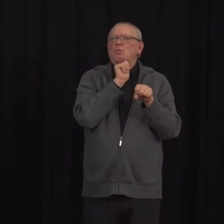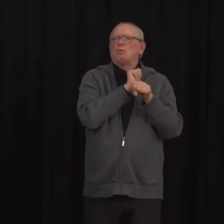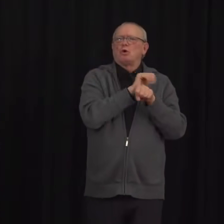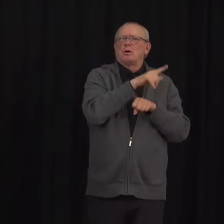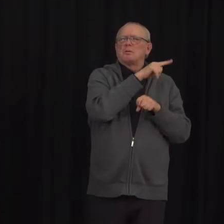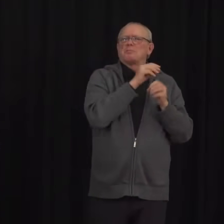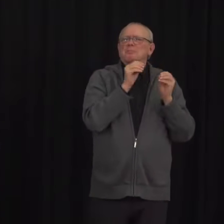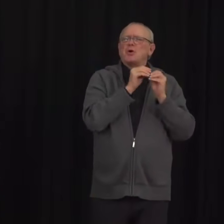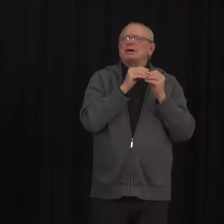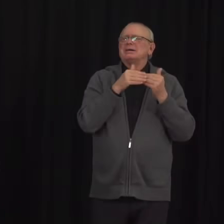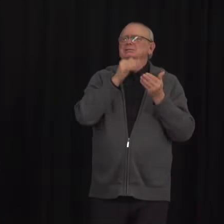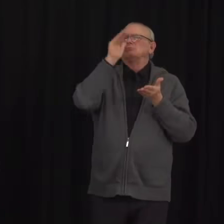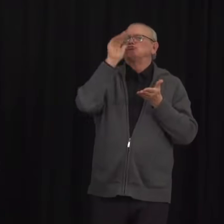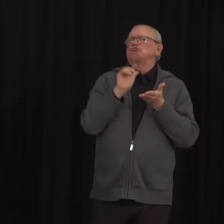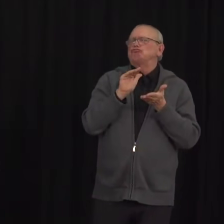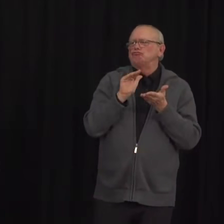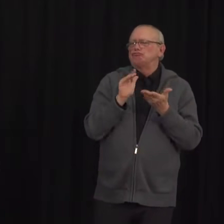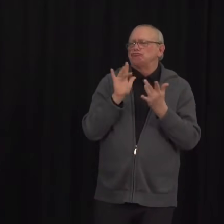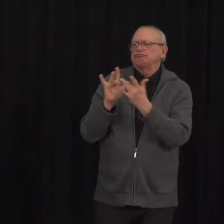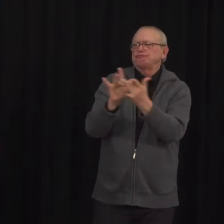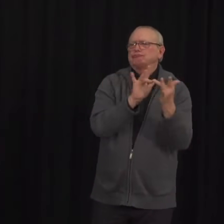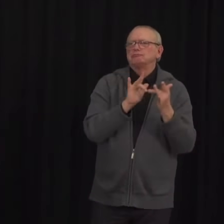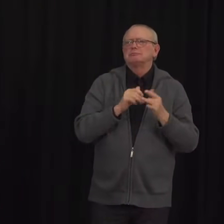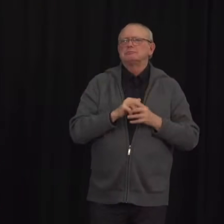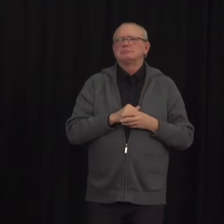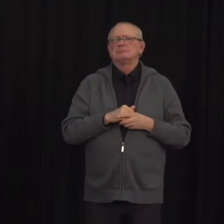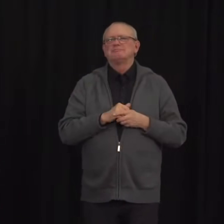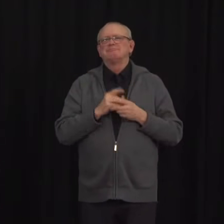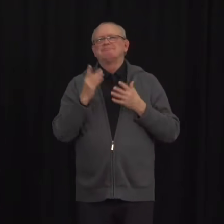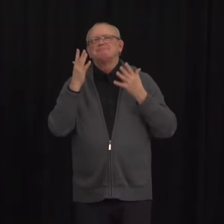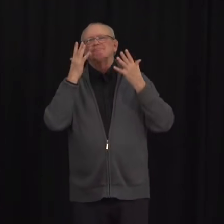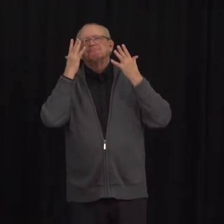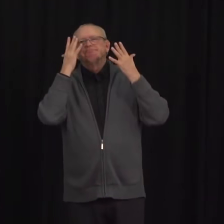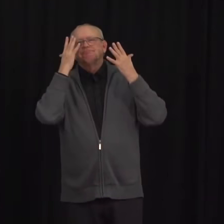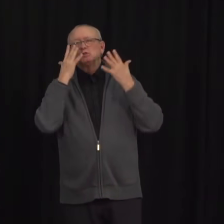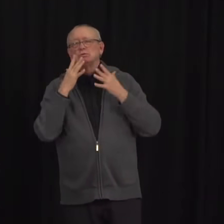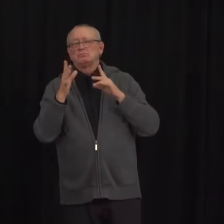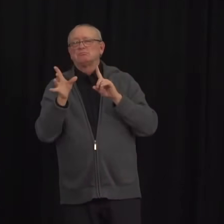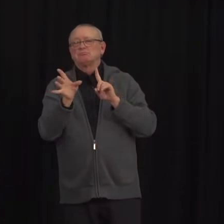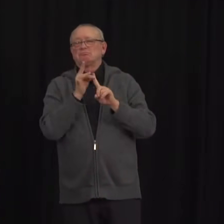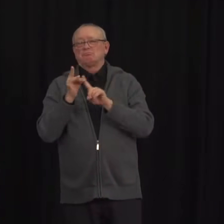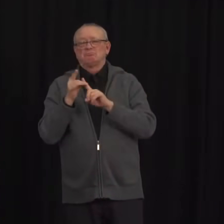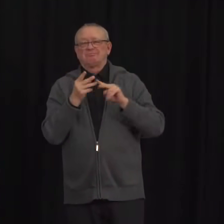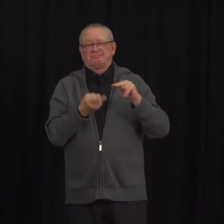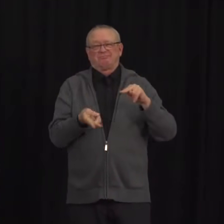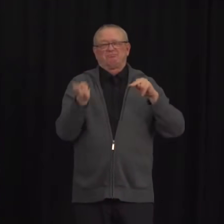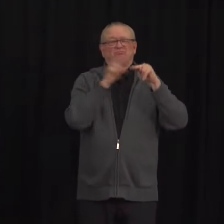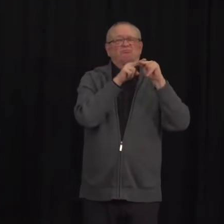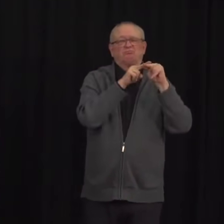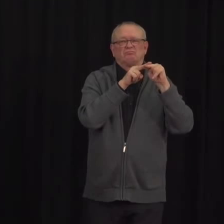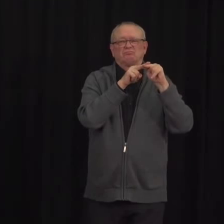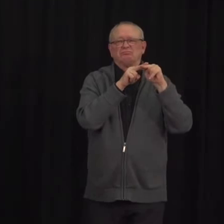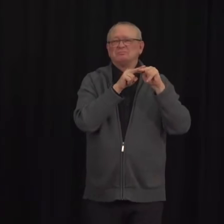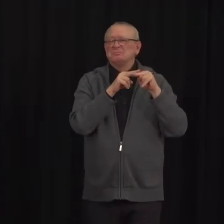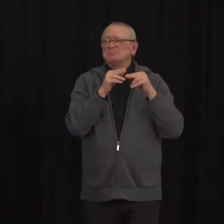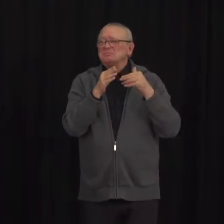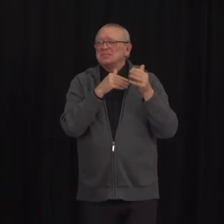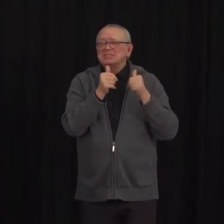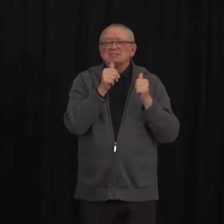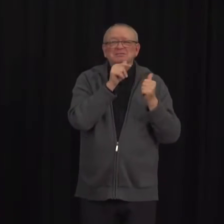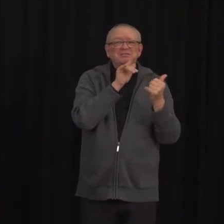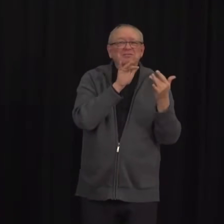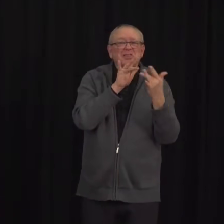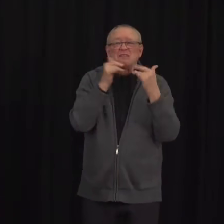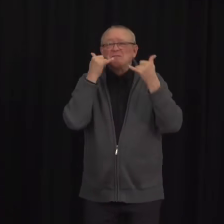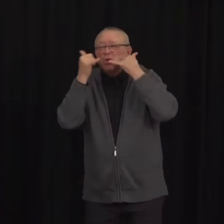Unfortunately, because the number of new cases has increased so substantially, even though not every single